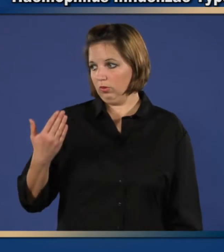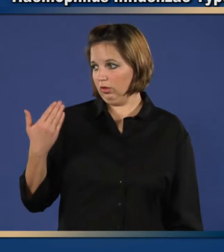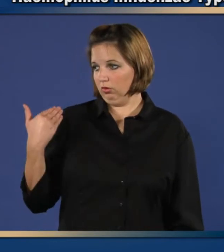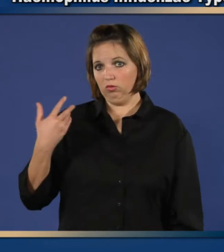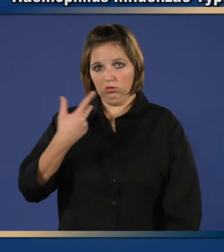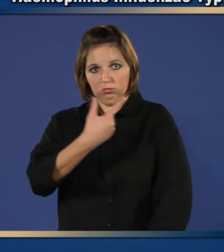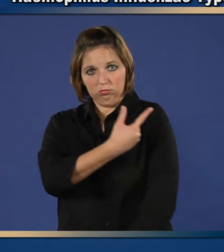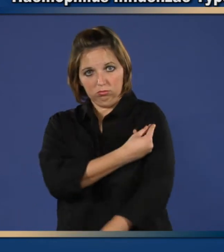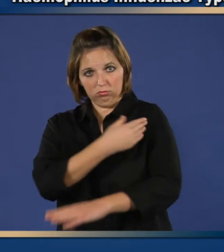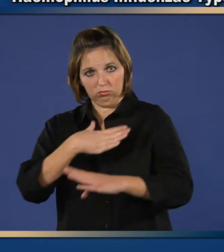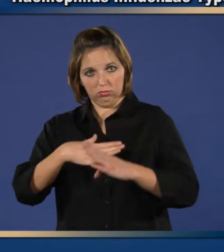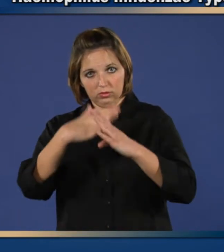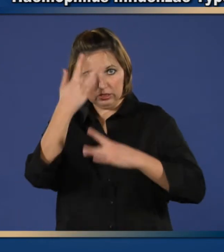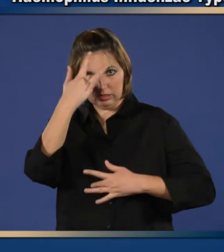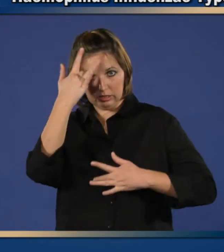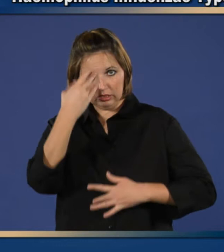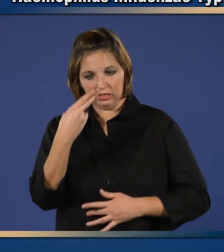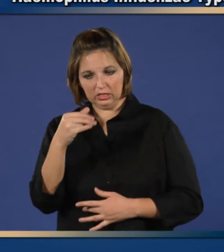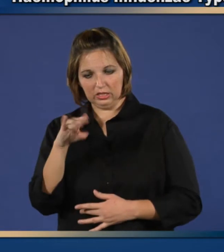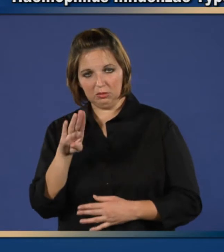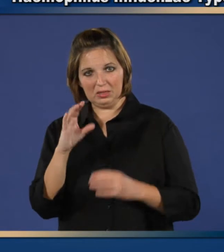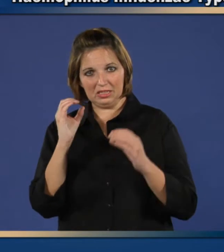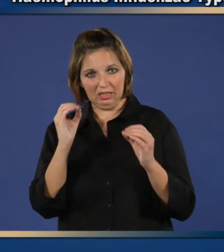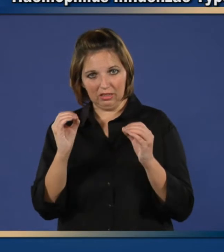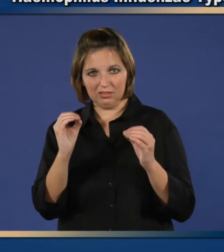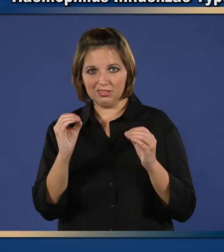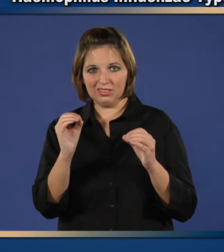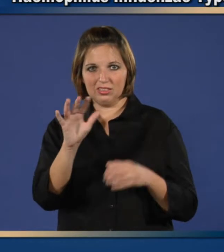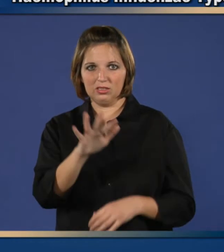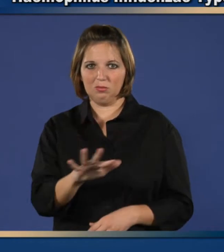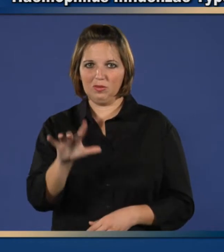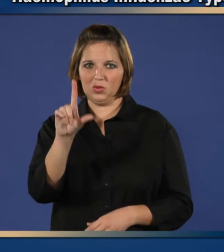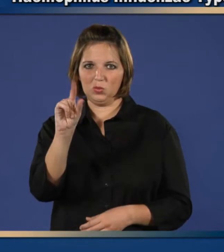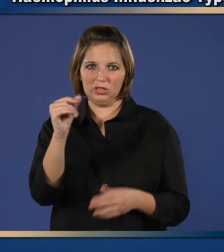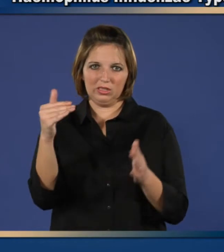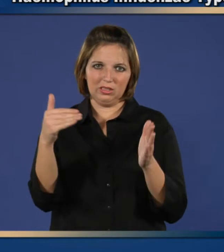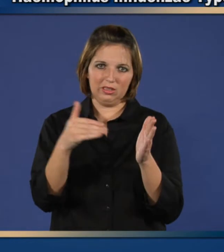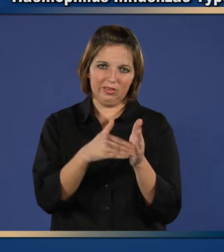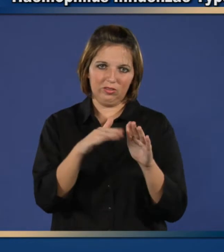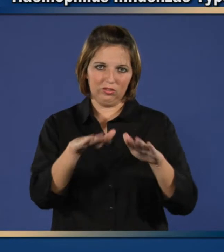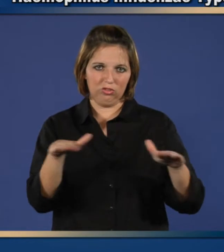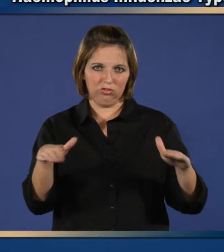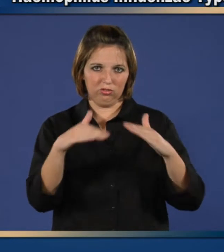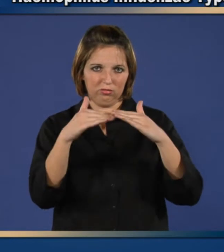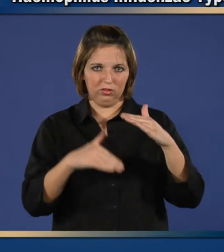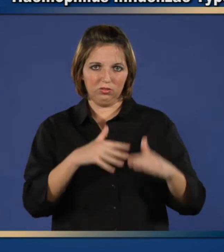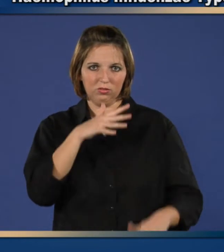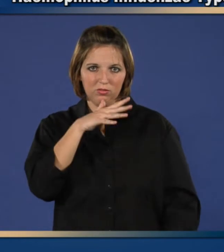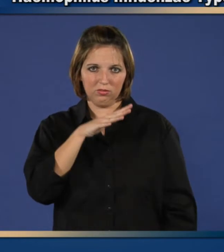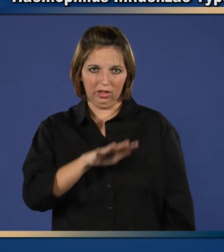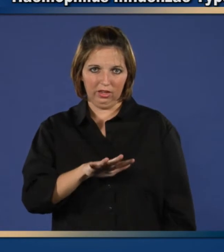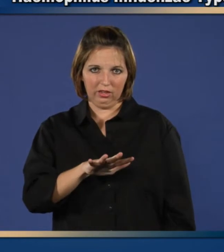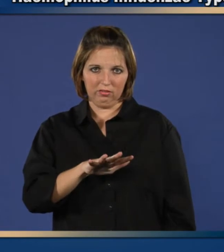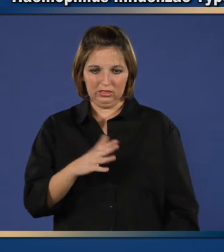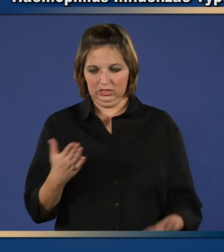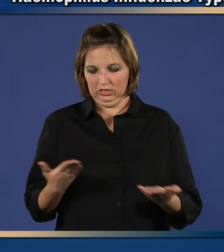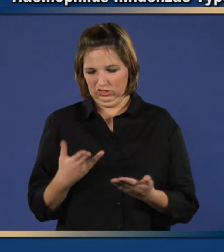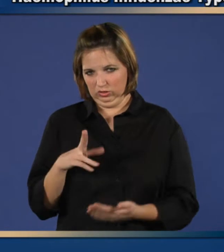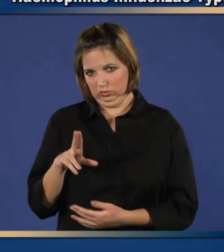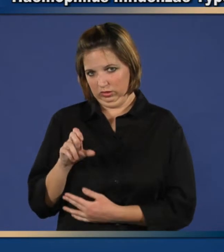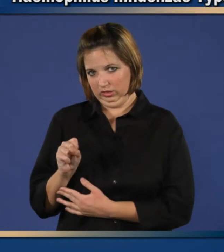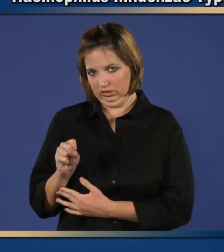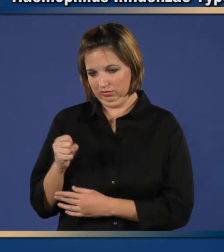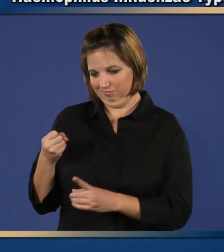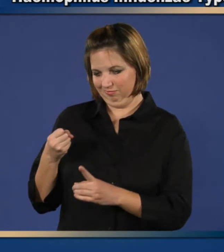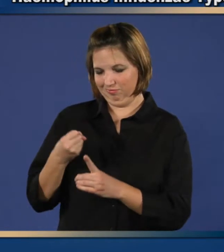Before Hib vaccine, about 20,000 children in the United States under 5 years old got